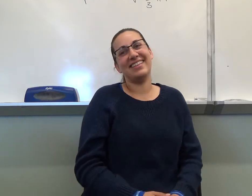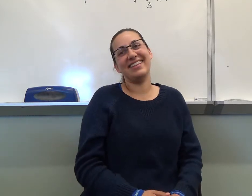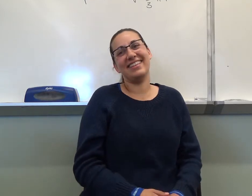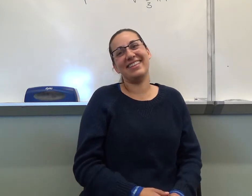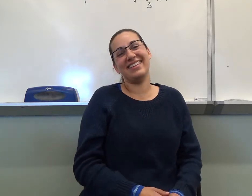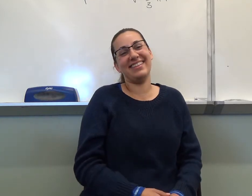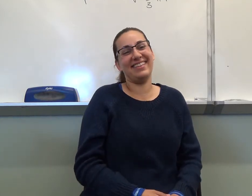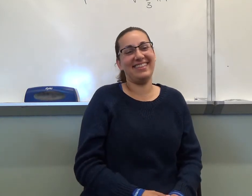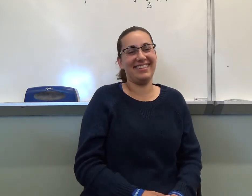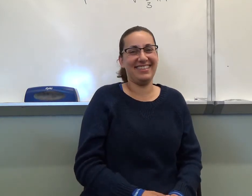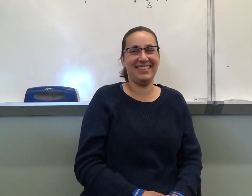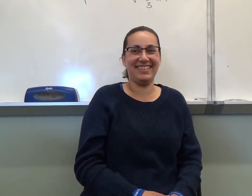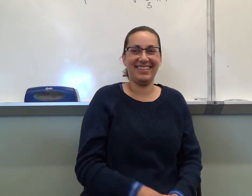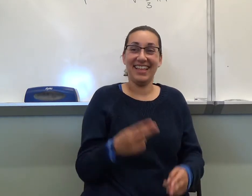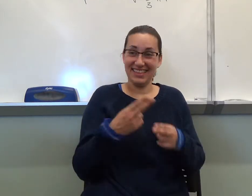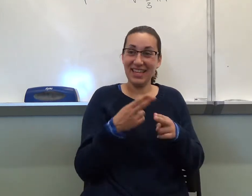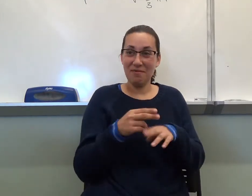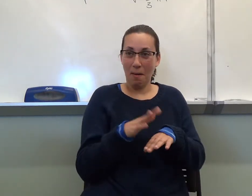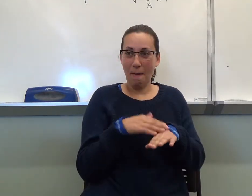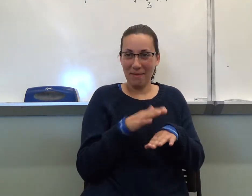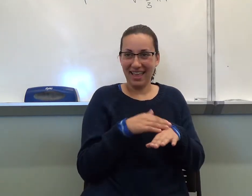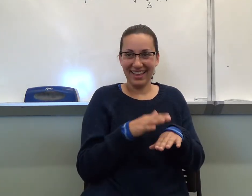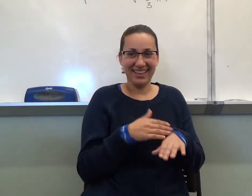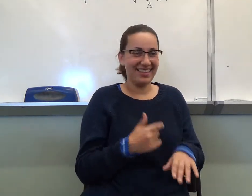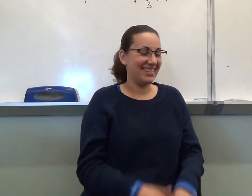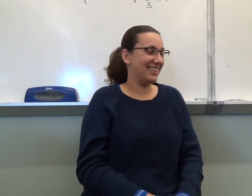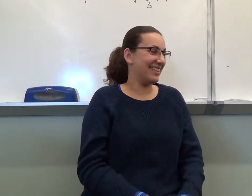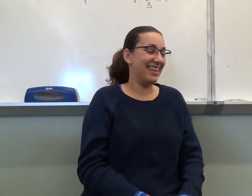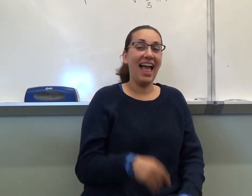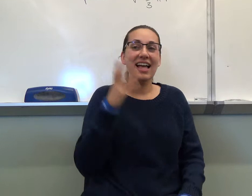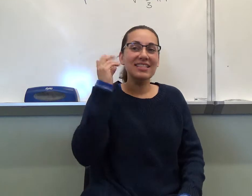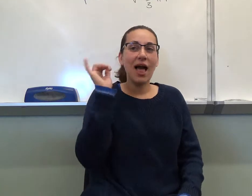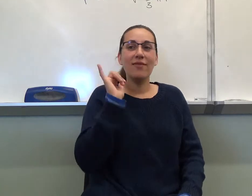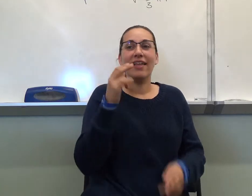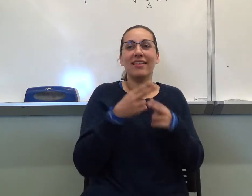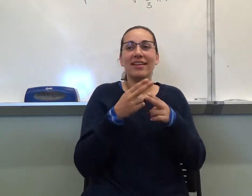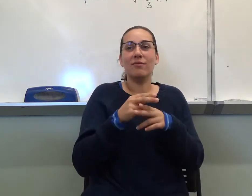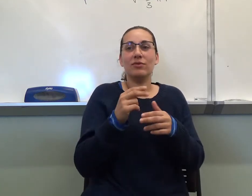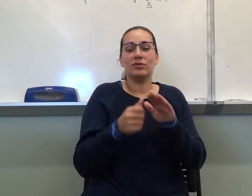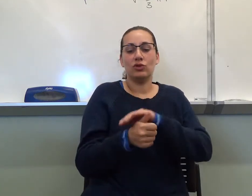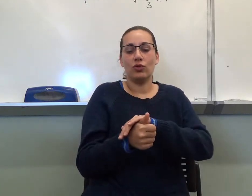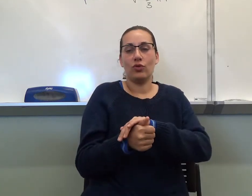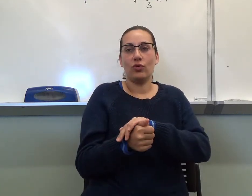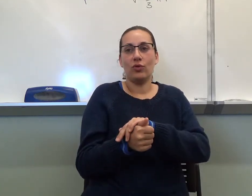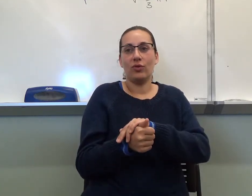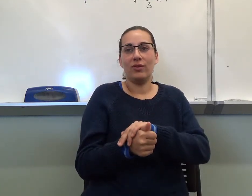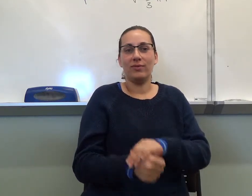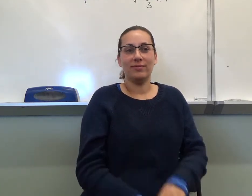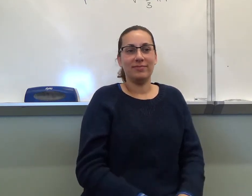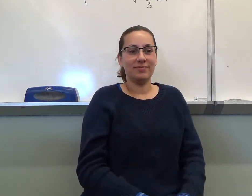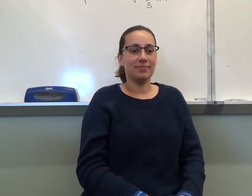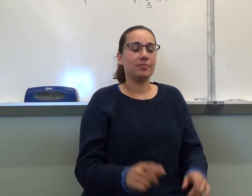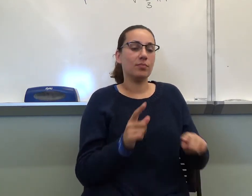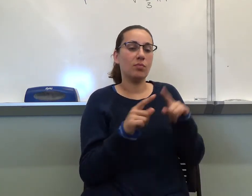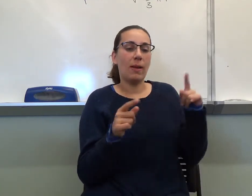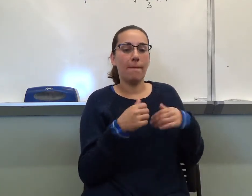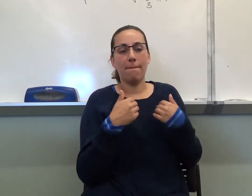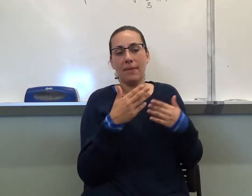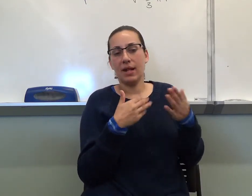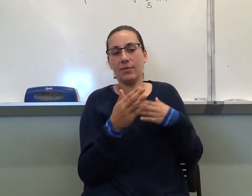actually 5 hurricanes also. So there's a lot of information in that one table. They ask a few questions. Which hurricane